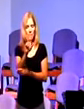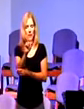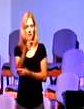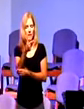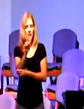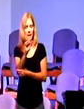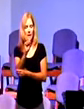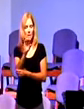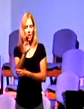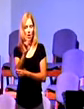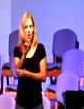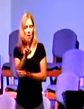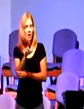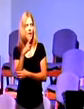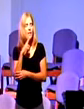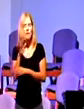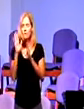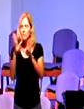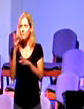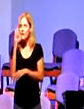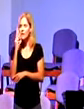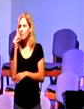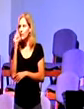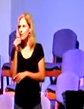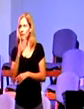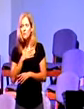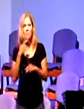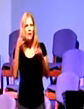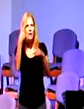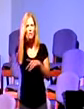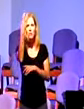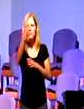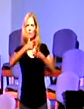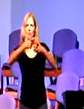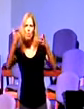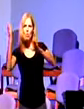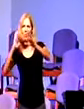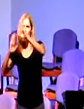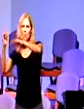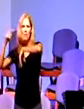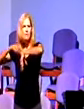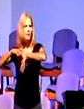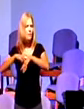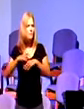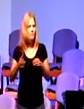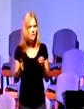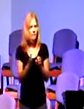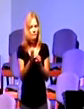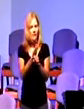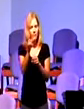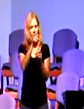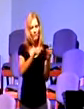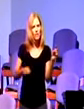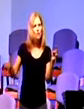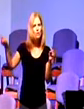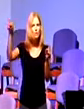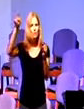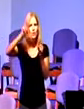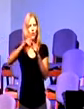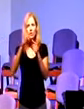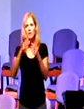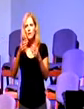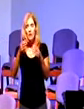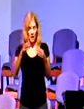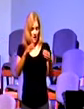And that was an amazing experience, and it was my dream for so long just to come full circle, being able to receive